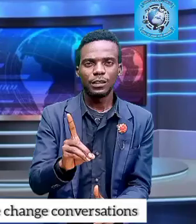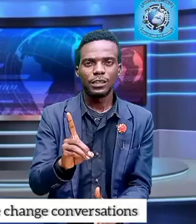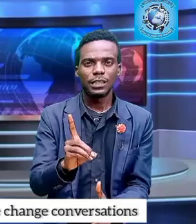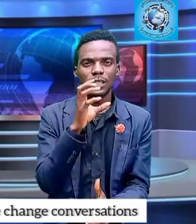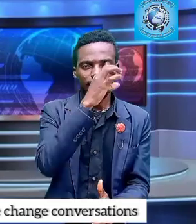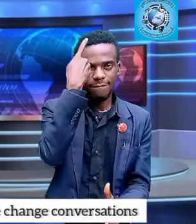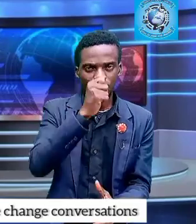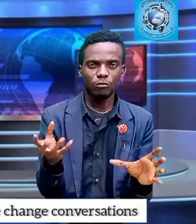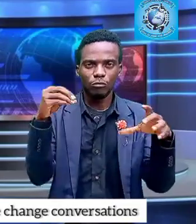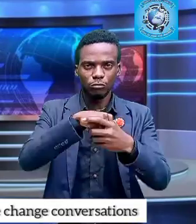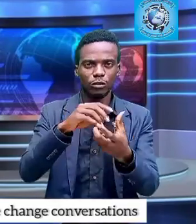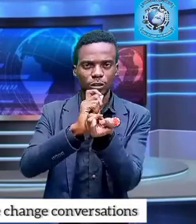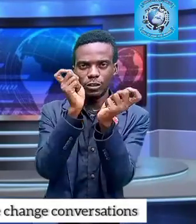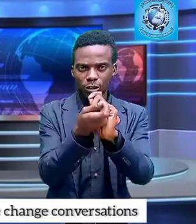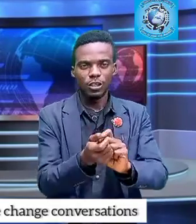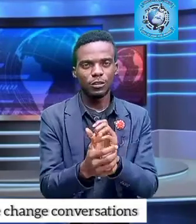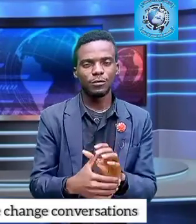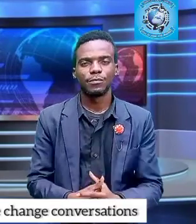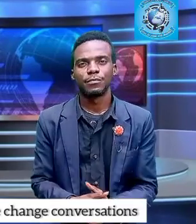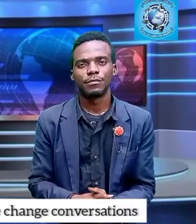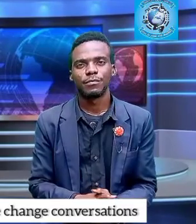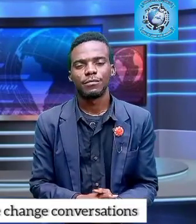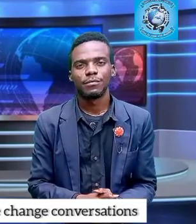PWD seeks inclusion climate change conversations.